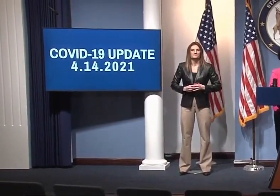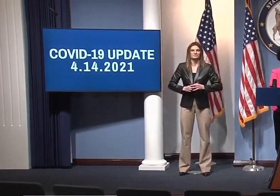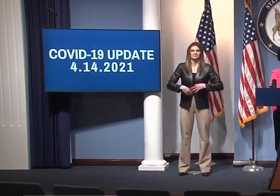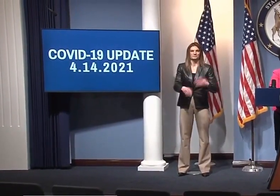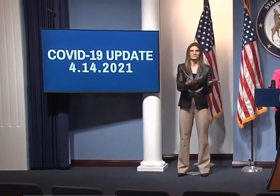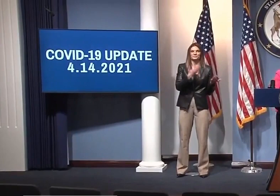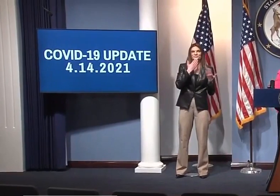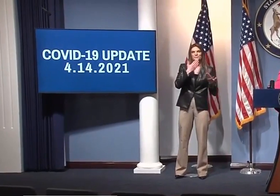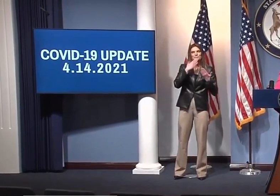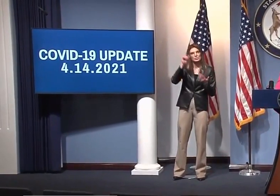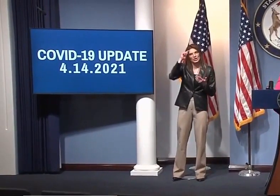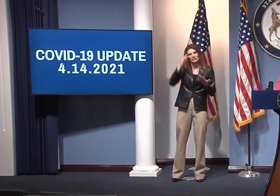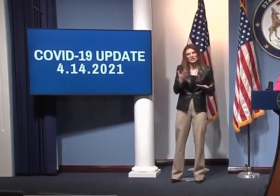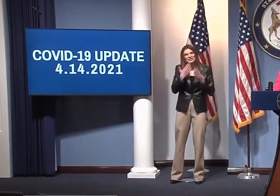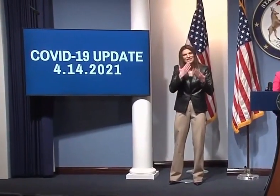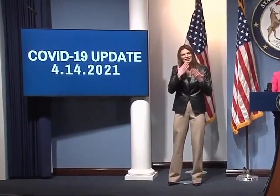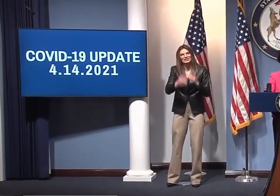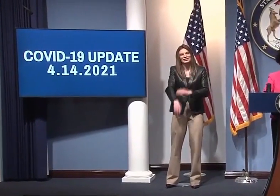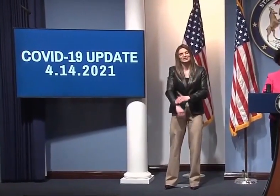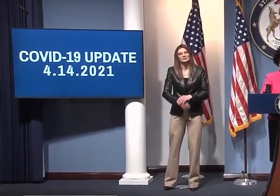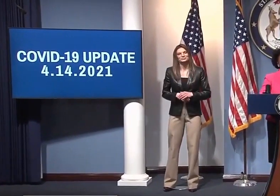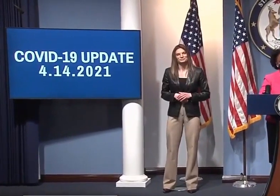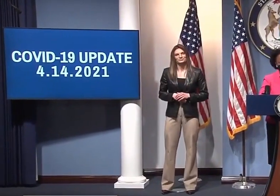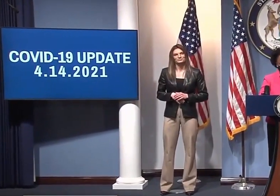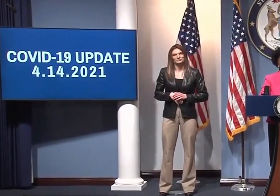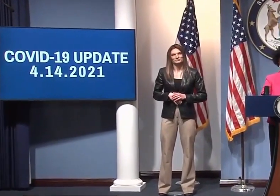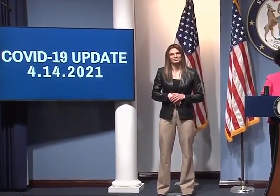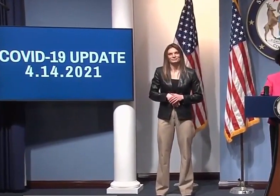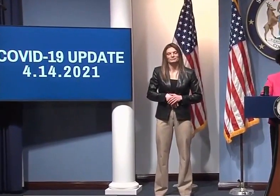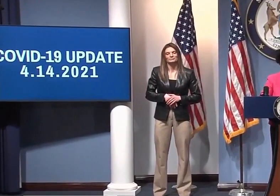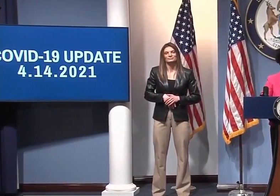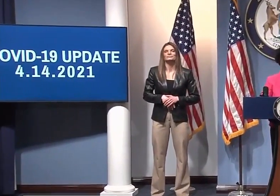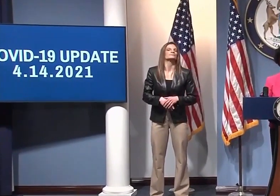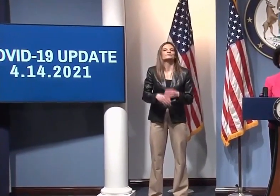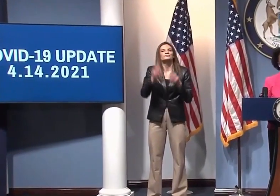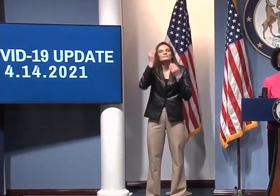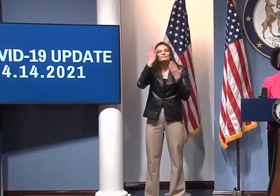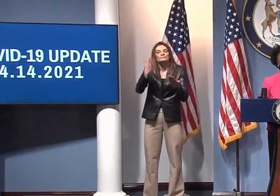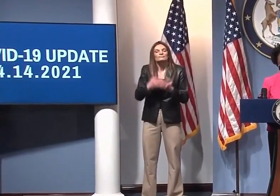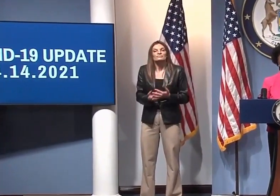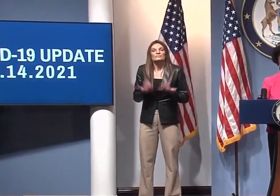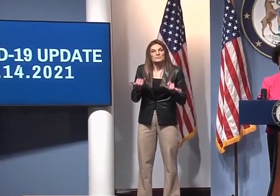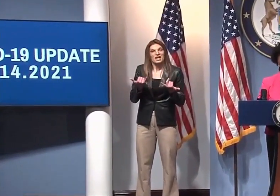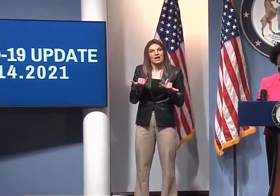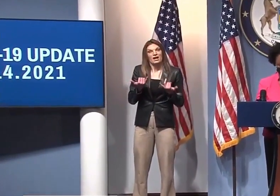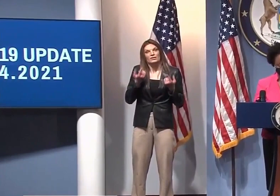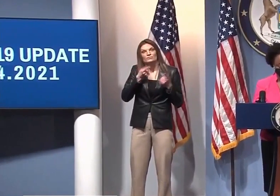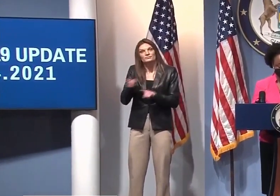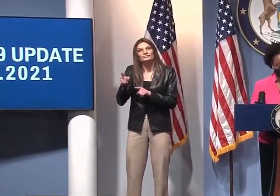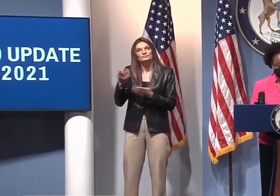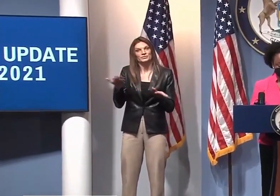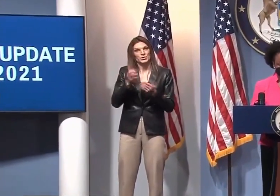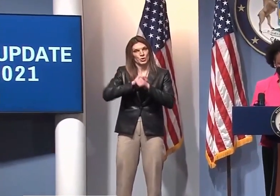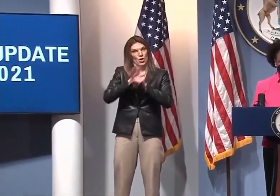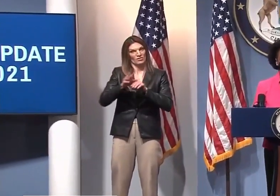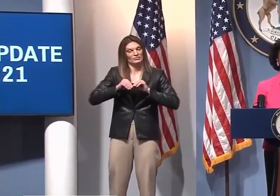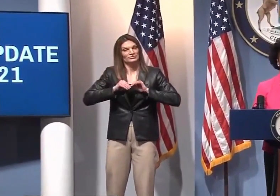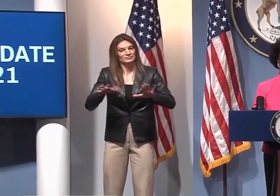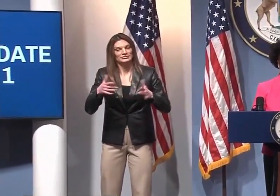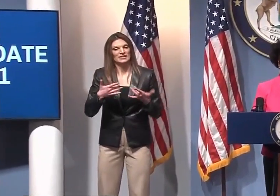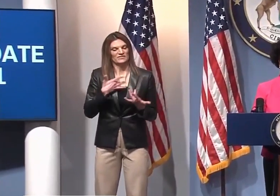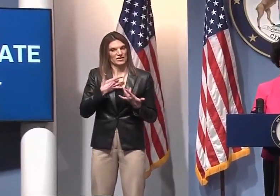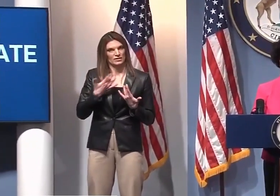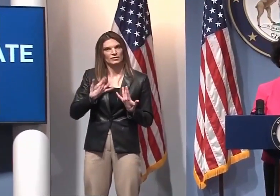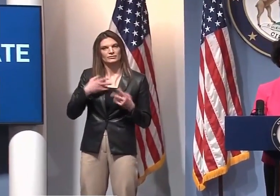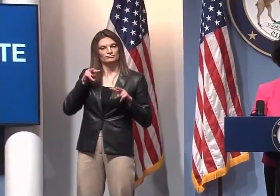Thank you, Governor. So I continue to be incredibly concerned about our state's COVID-19 data. This week,